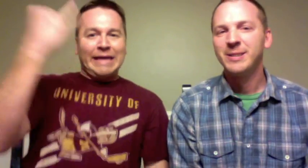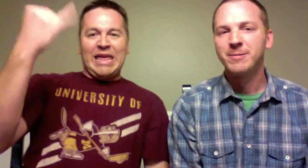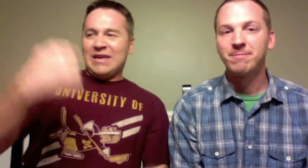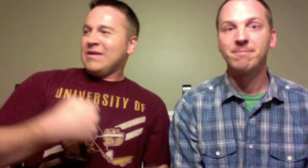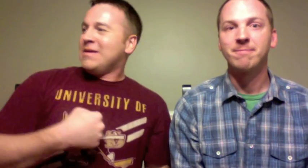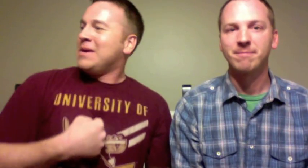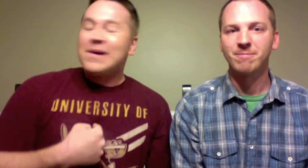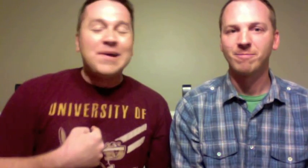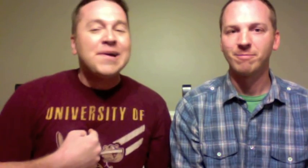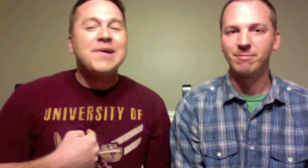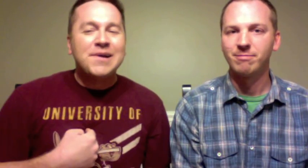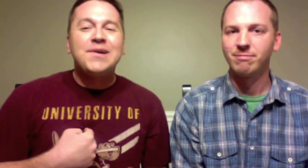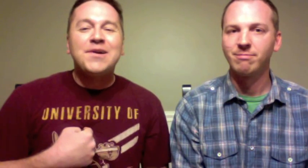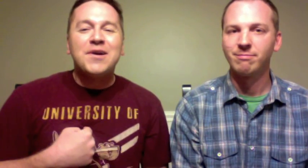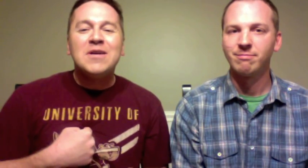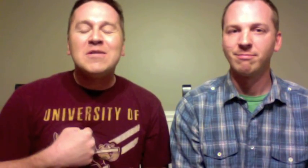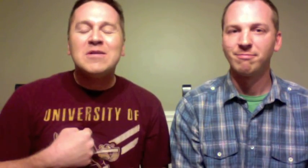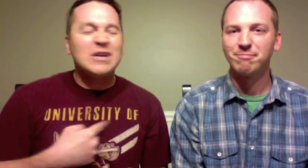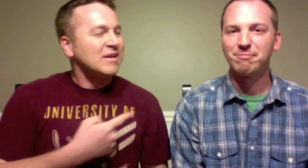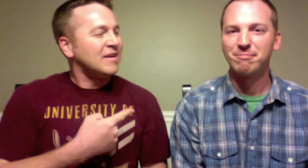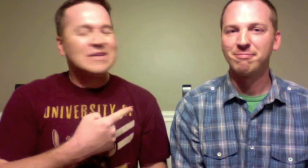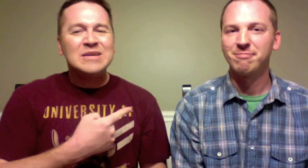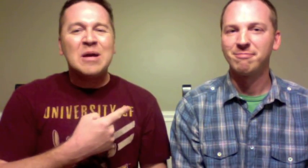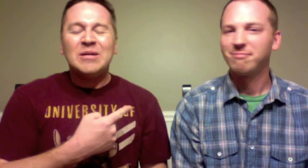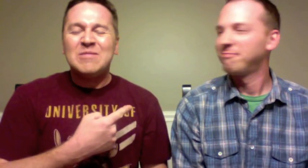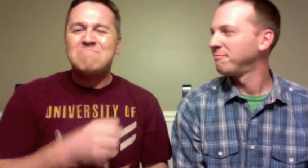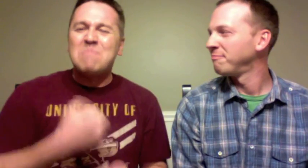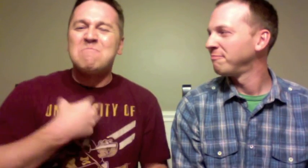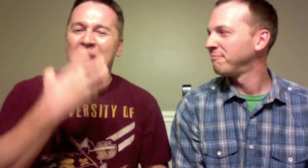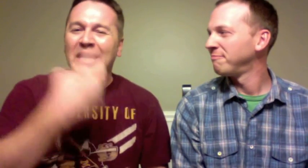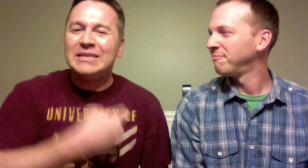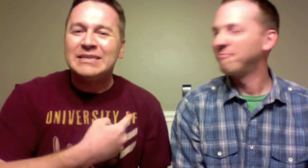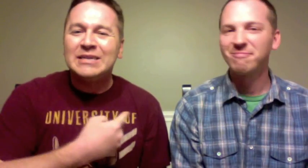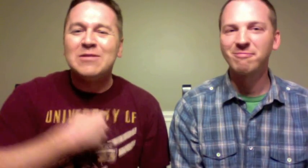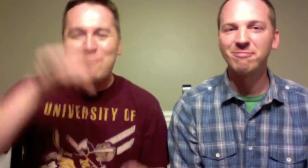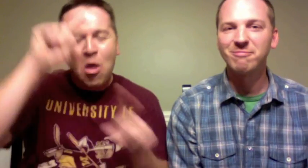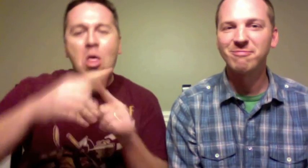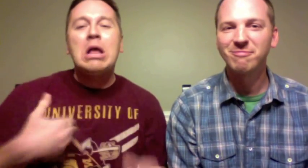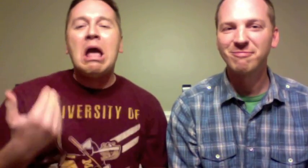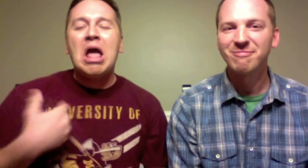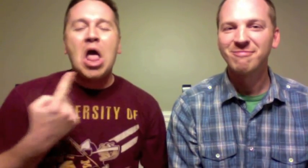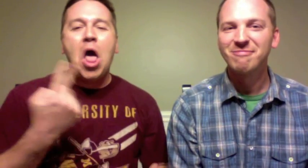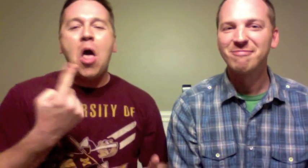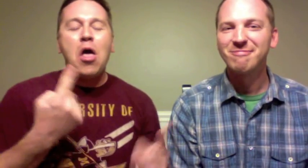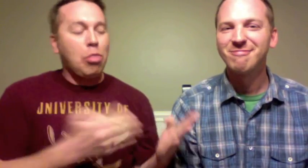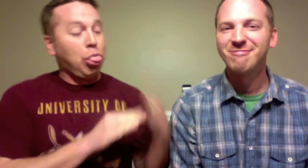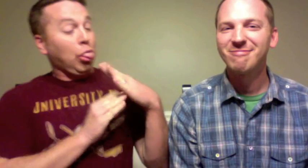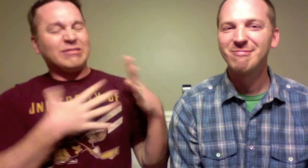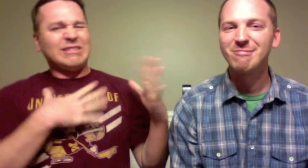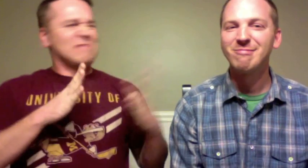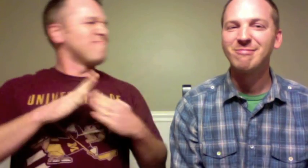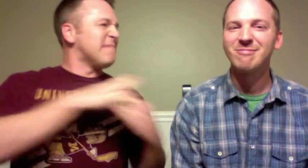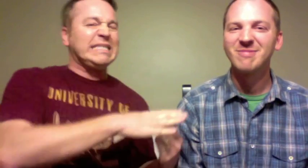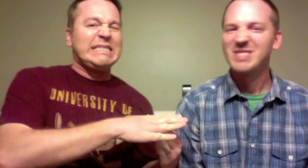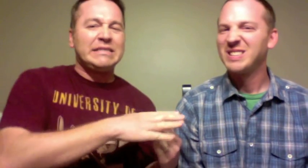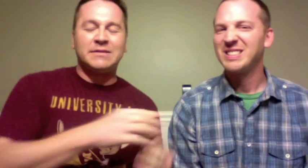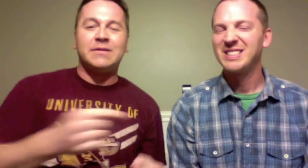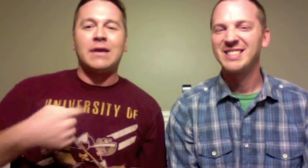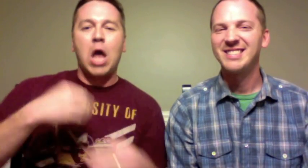you know. And I said, "I have an idea." This is my brother. He makes me mad. Oh, my, yeah. my younger brother's always going to be better than me. I'm better than him.